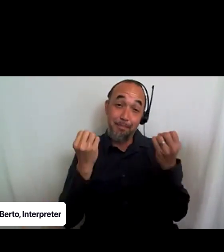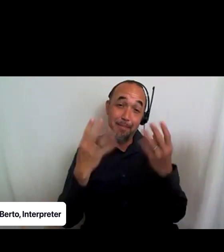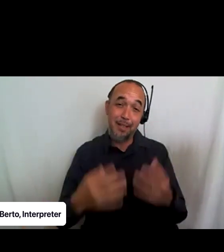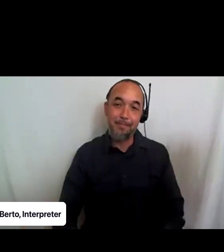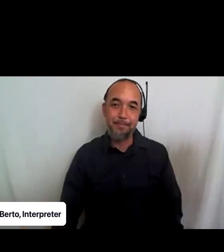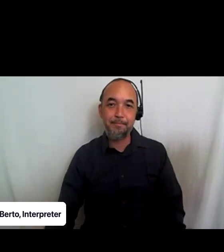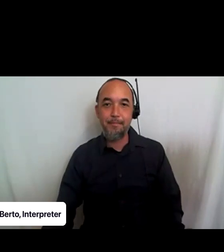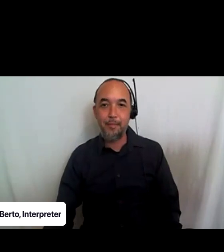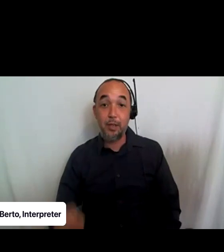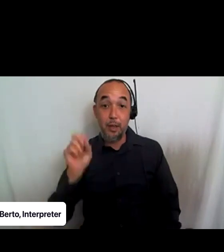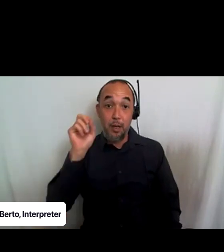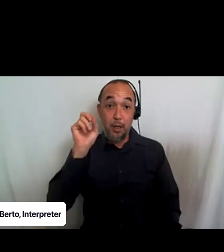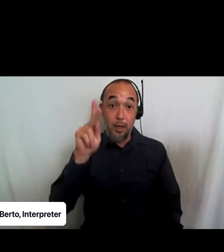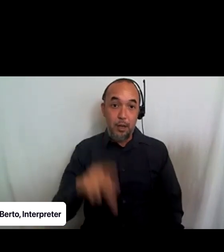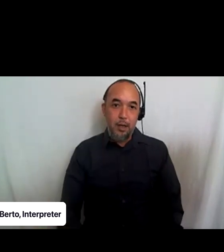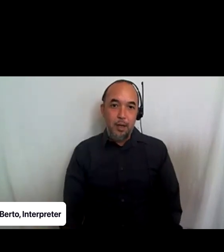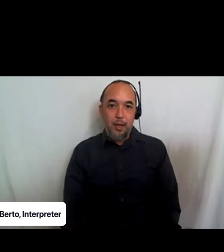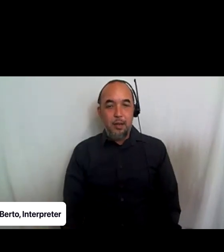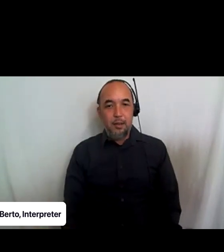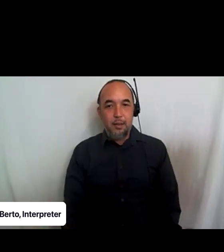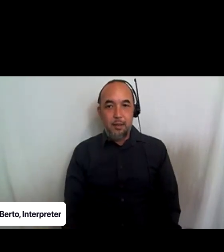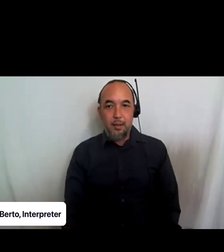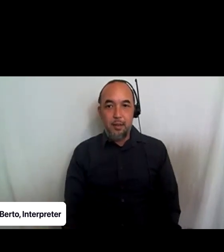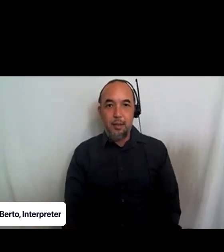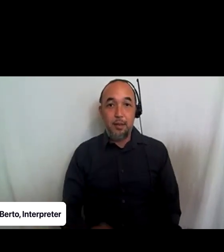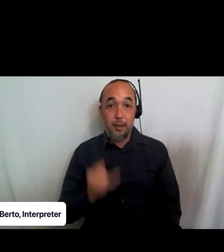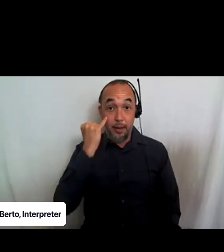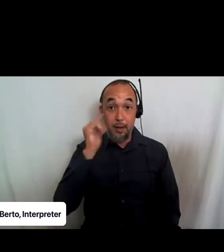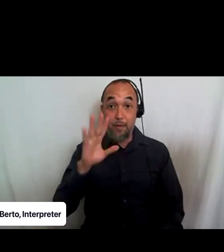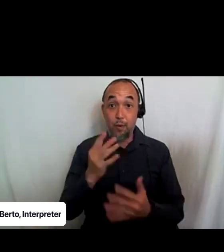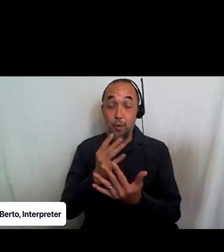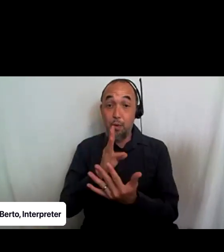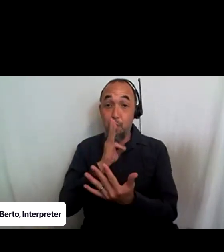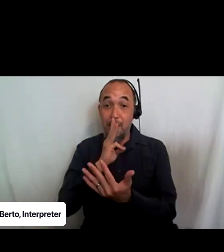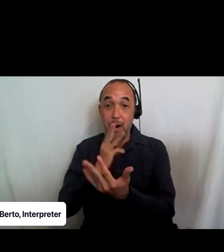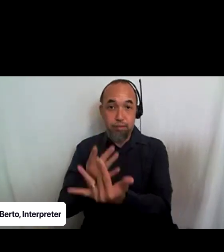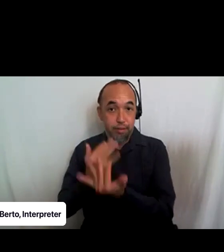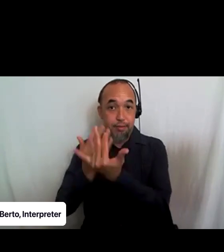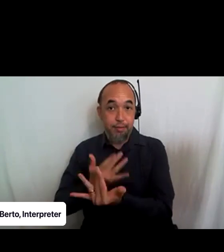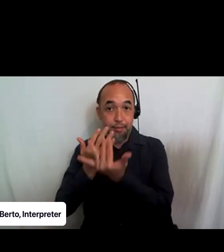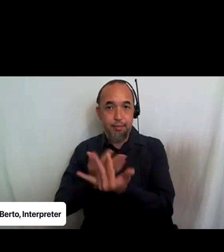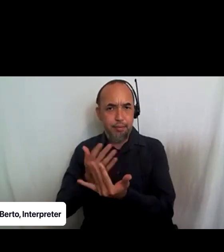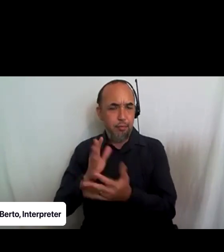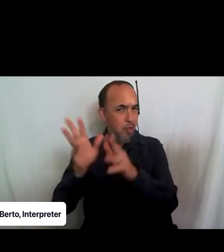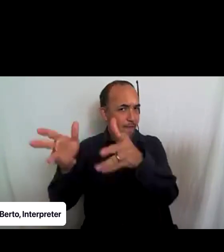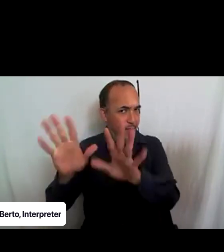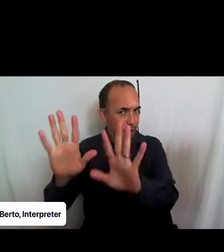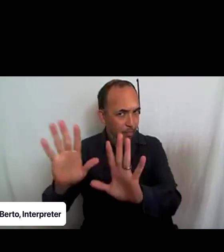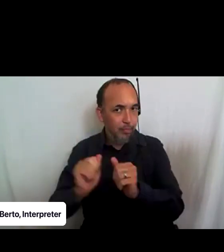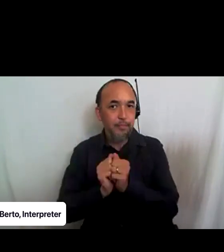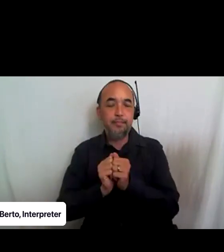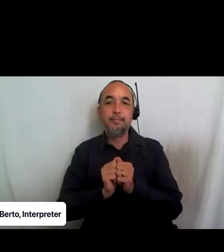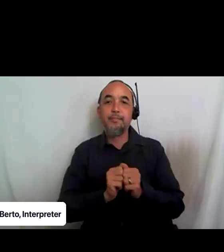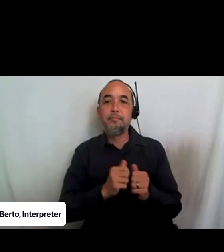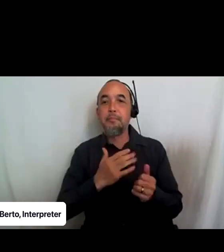All right. For those who have water already boiling, just let it sit there for a second. Let us keep working on the roux. Mine's not